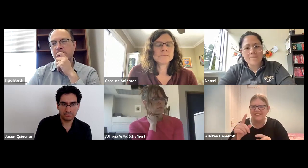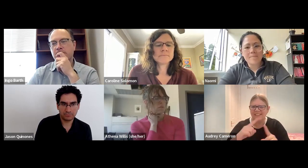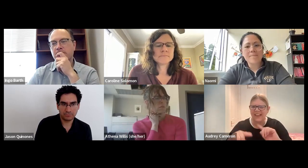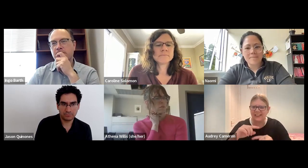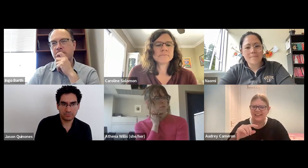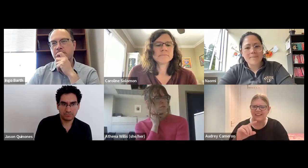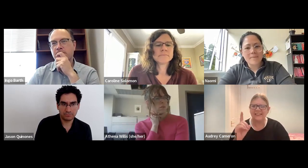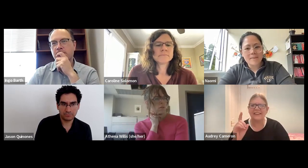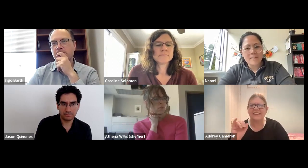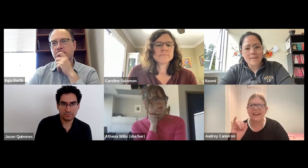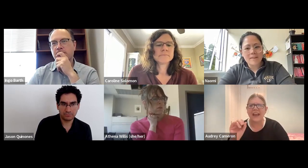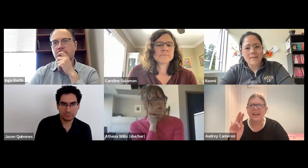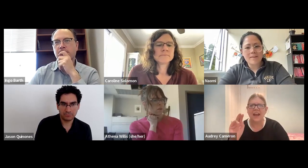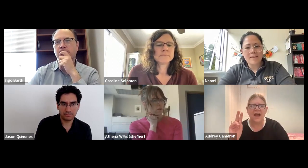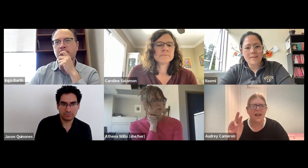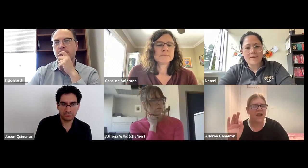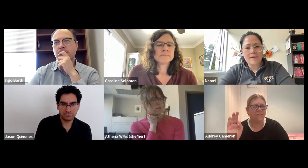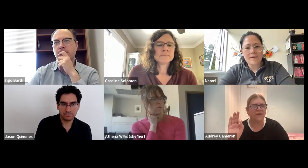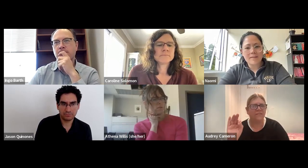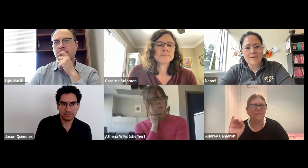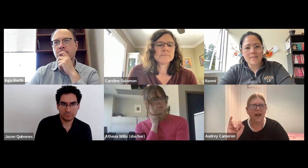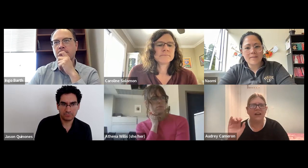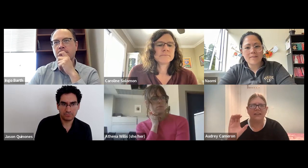you know, wanting to emphasize the signs.